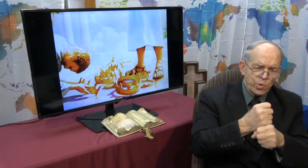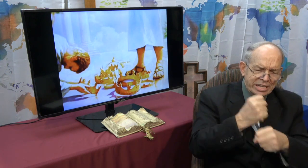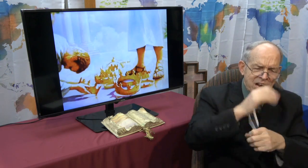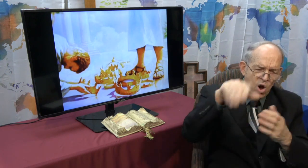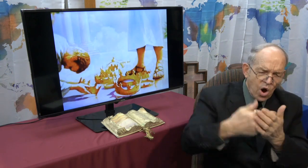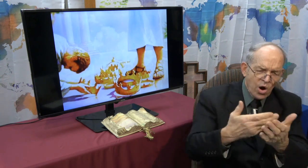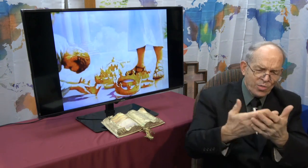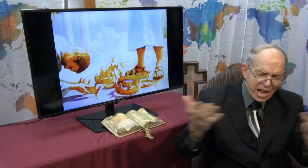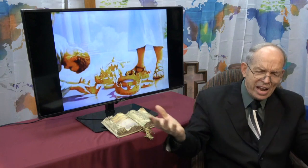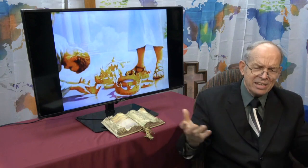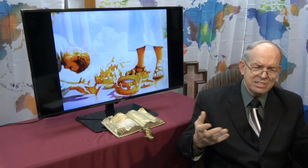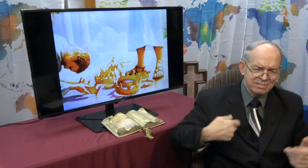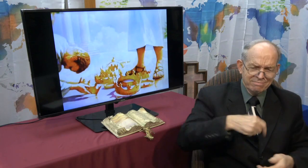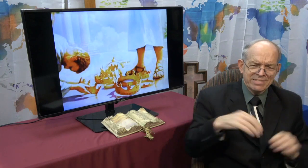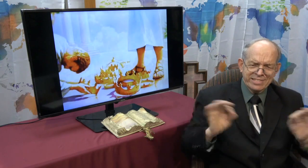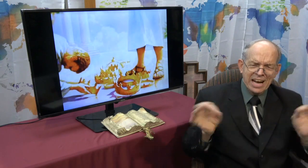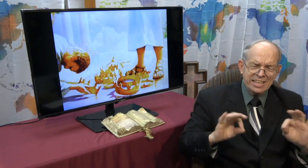redeemed all things, nothing.